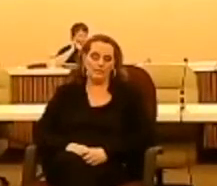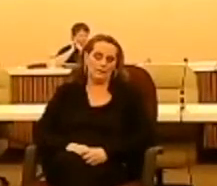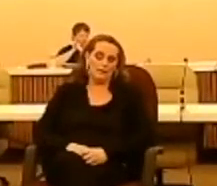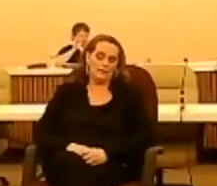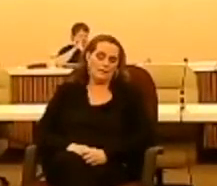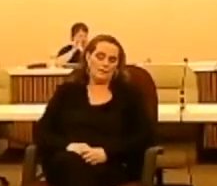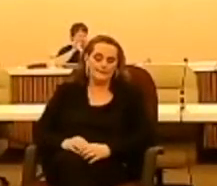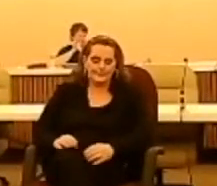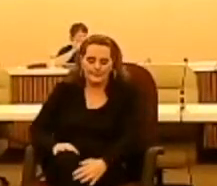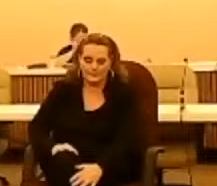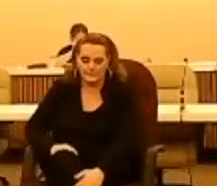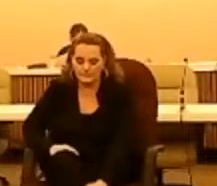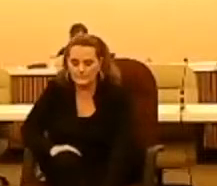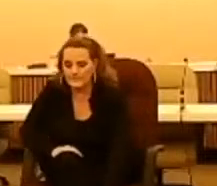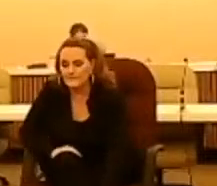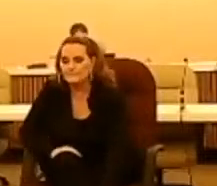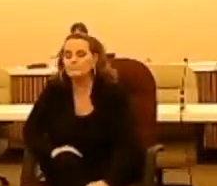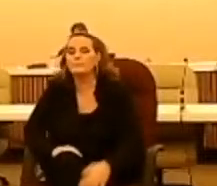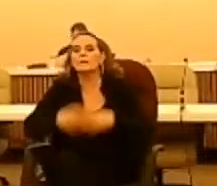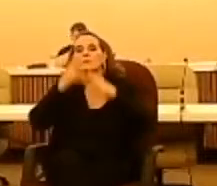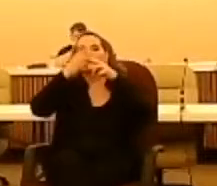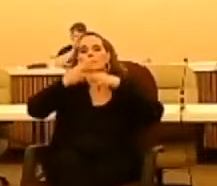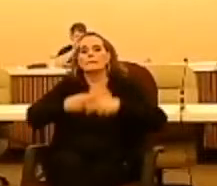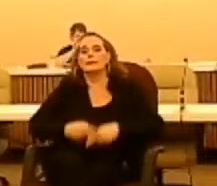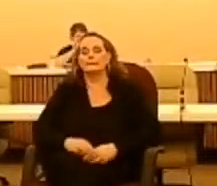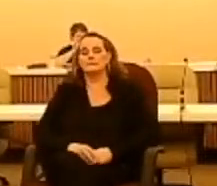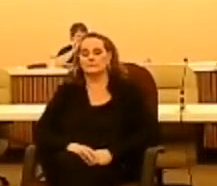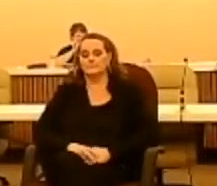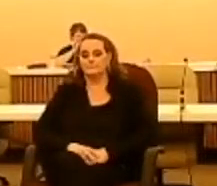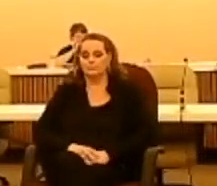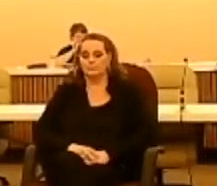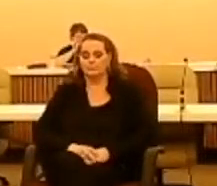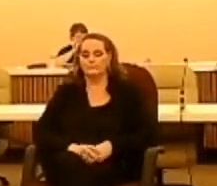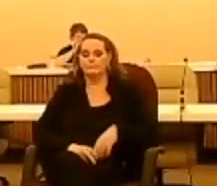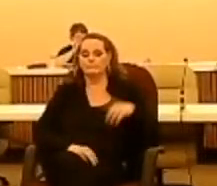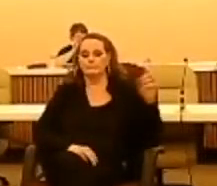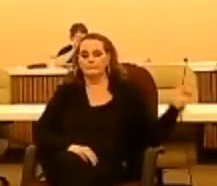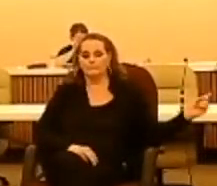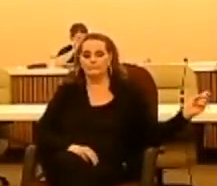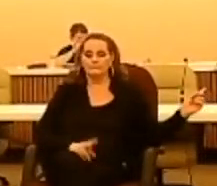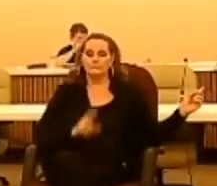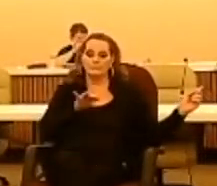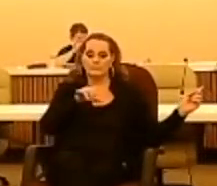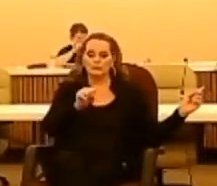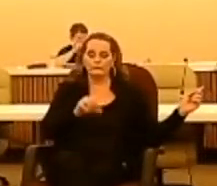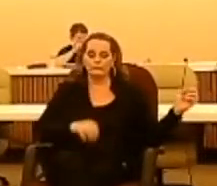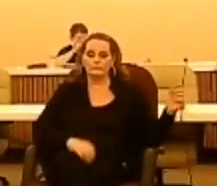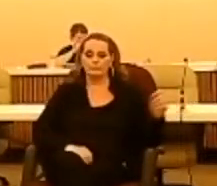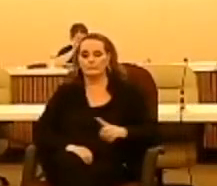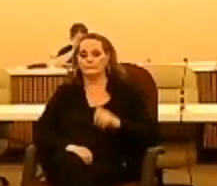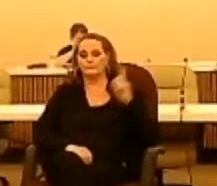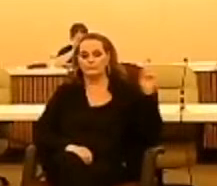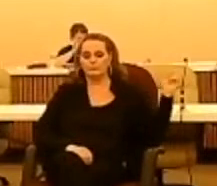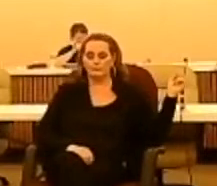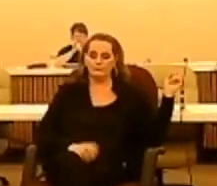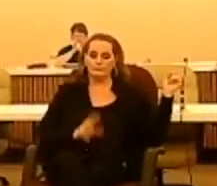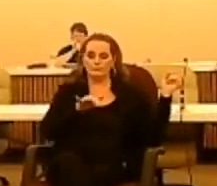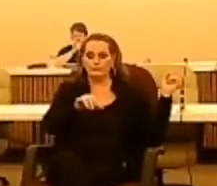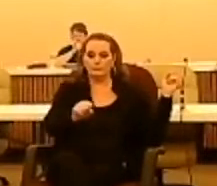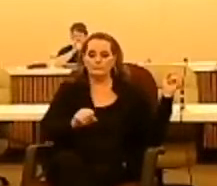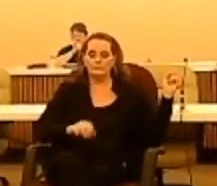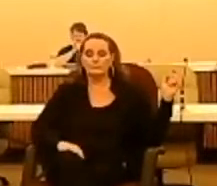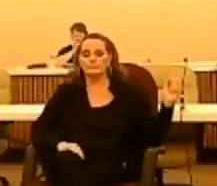Hearing no further discussion, please call the roll. Councilmember Barley, Aye. Councilmember Stafford,